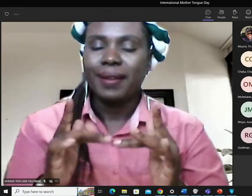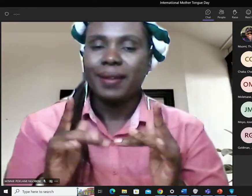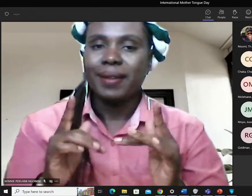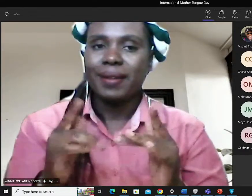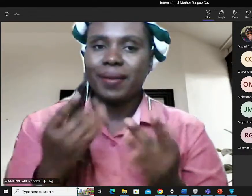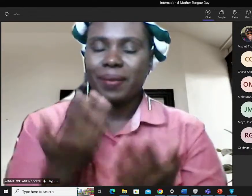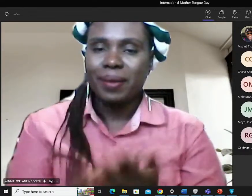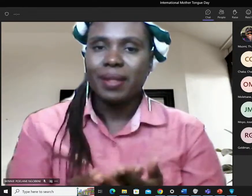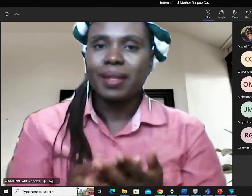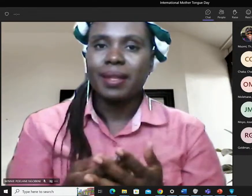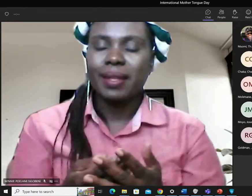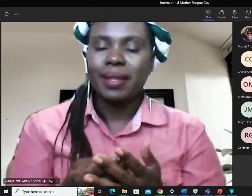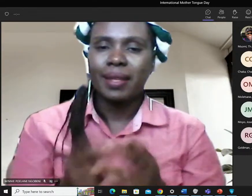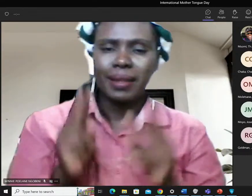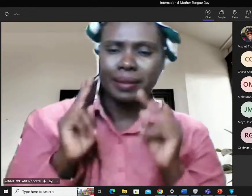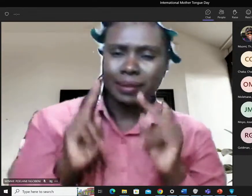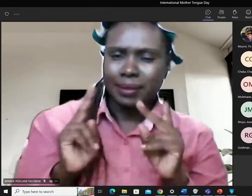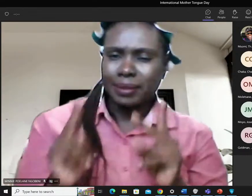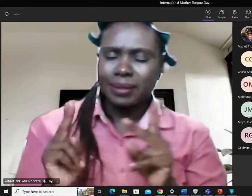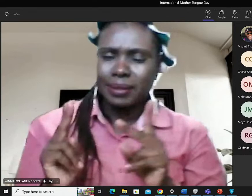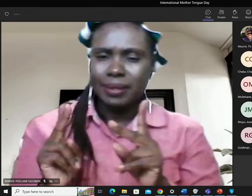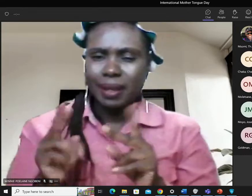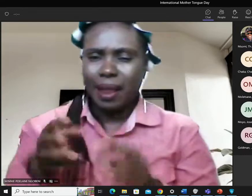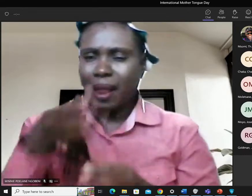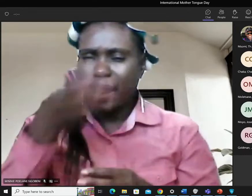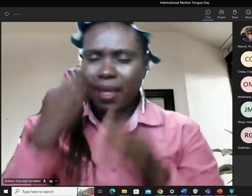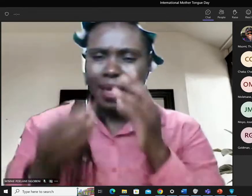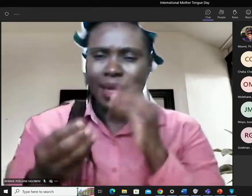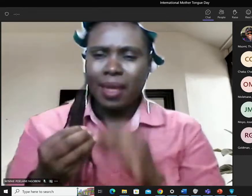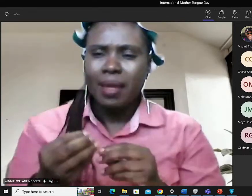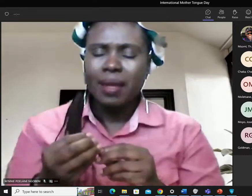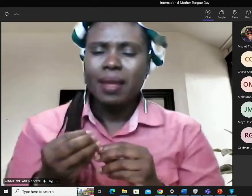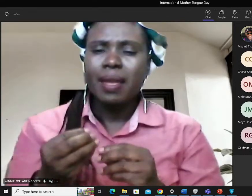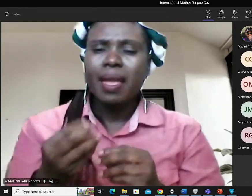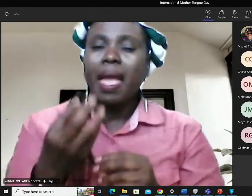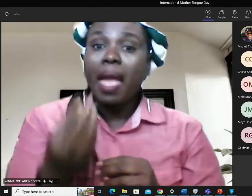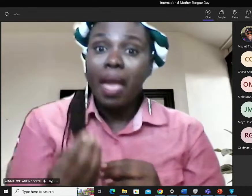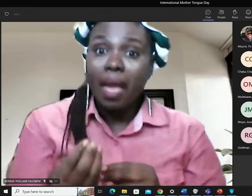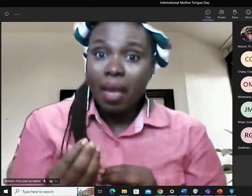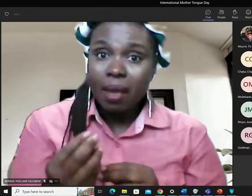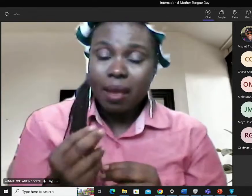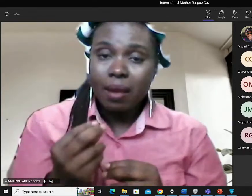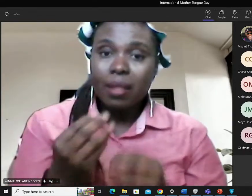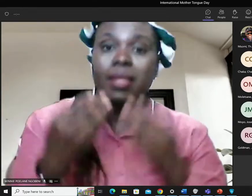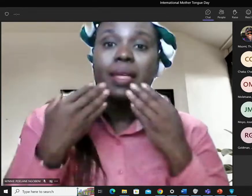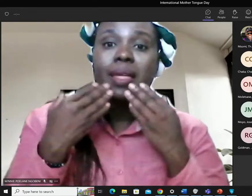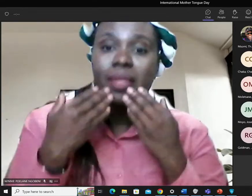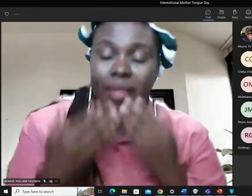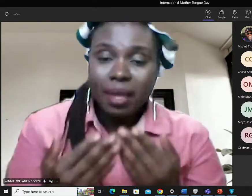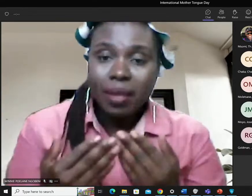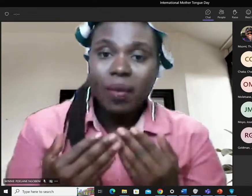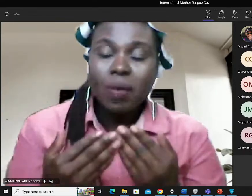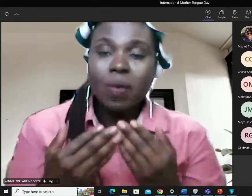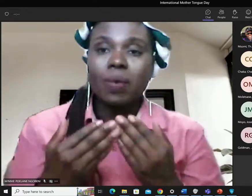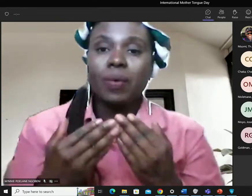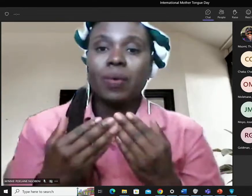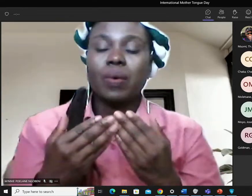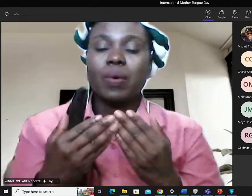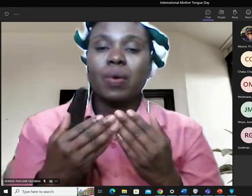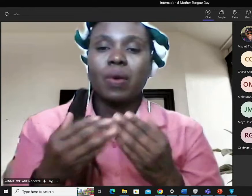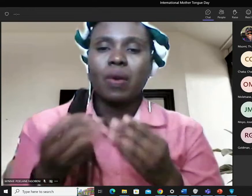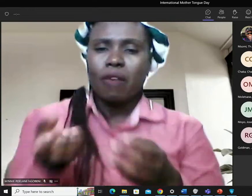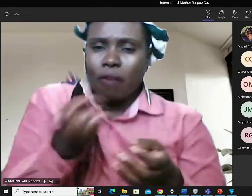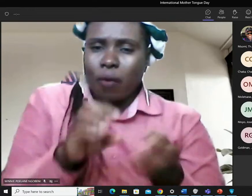to see our students because we want to actually be able to say, no, thank you for contributing